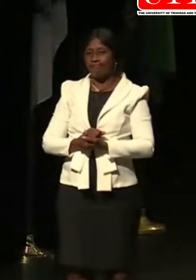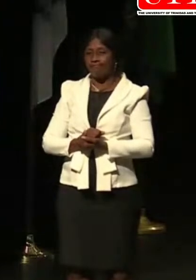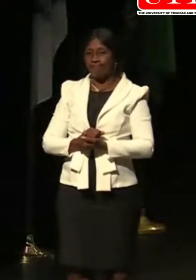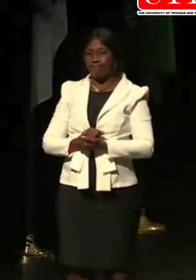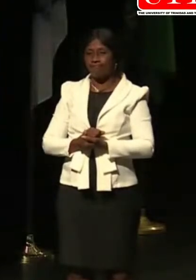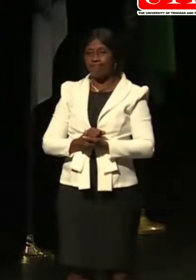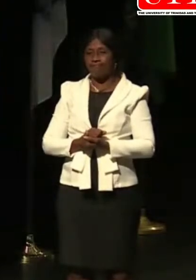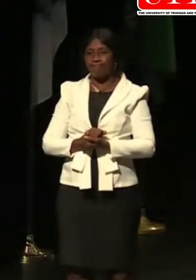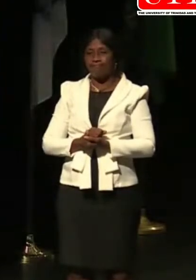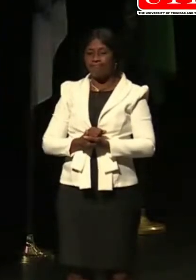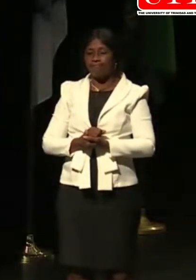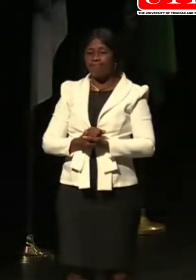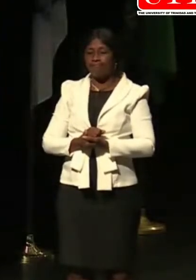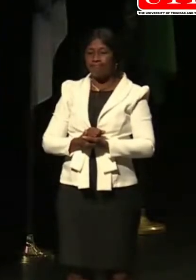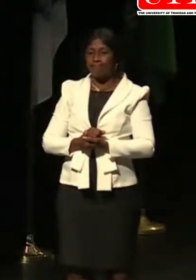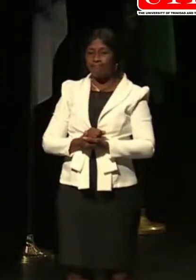lands.